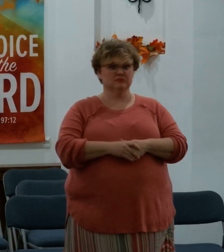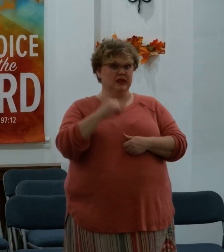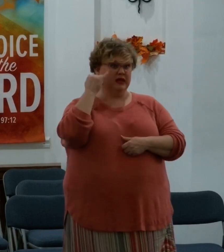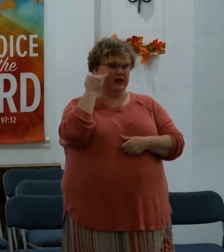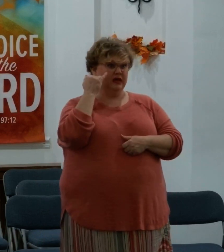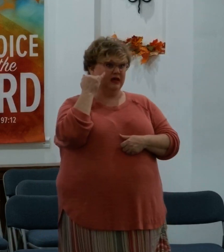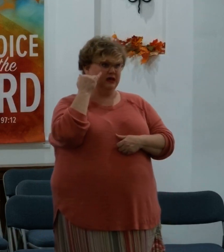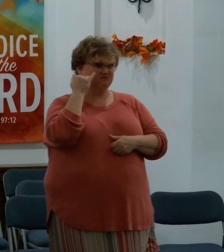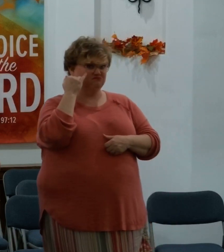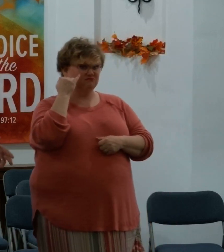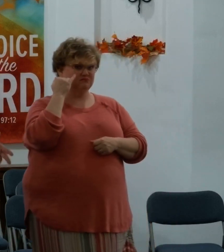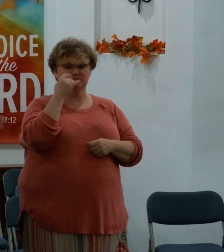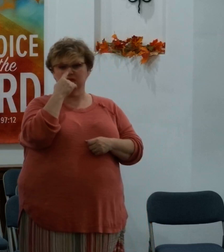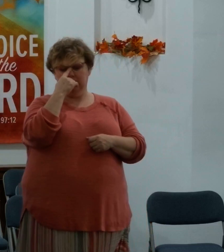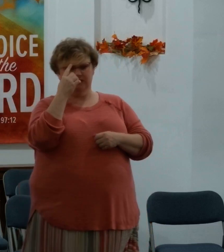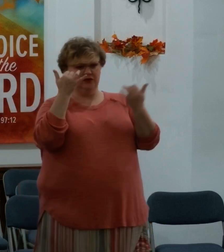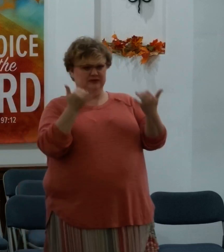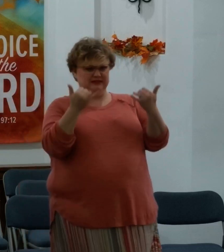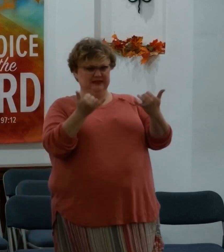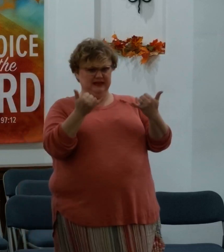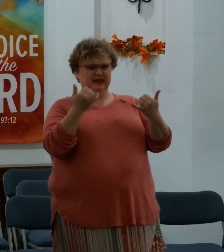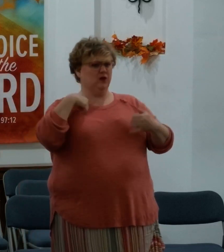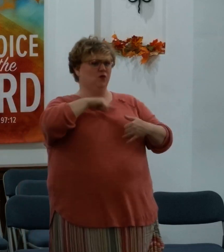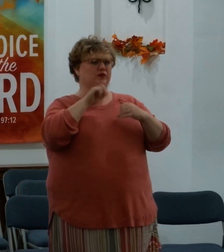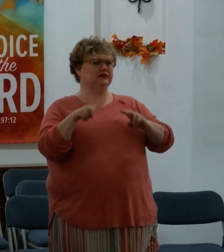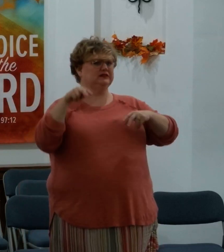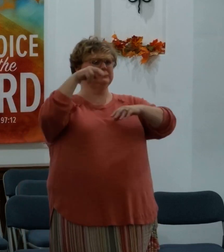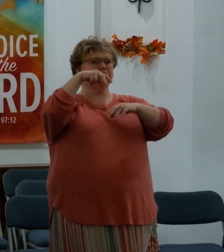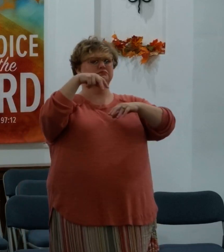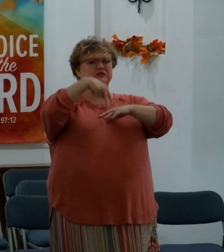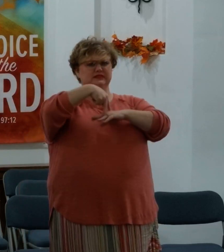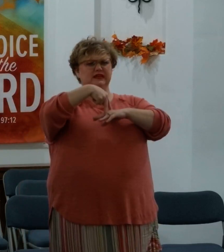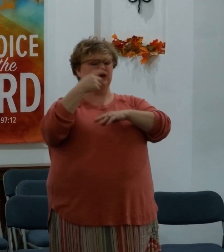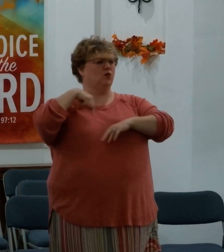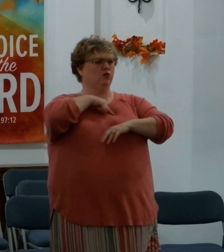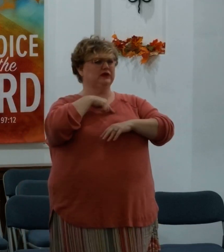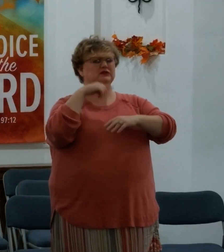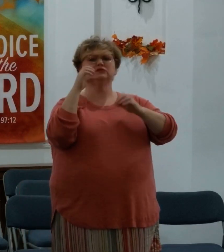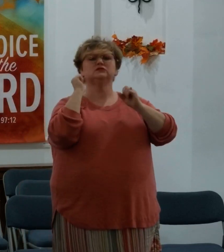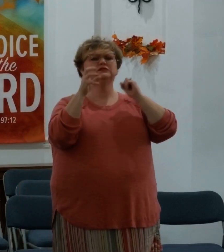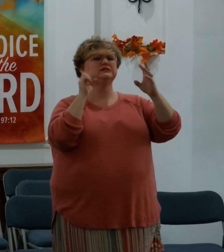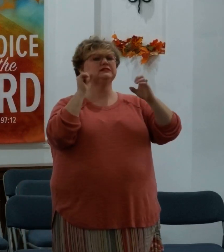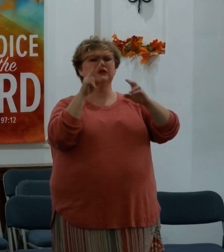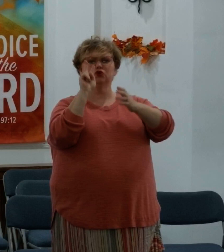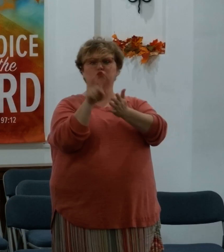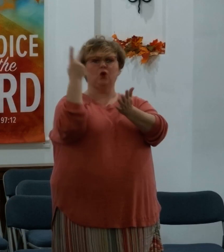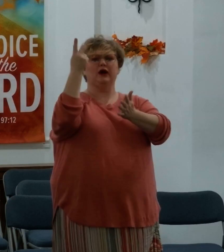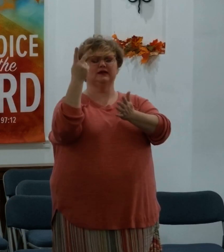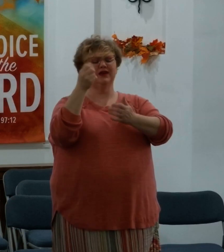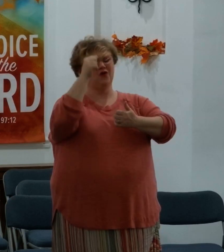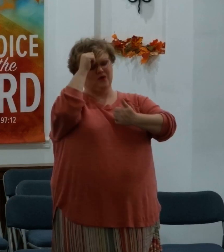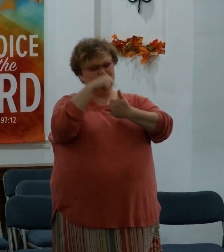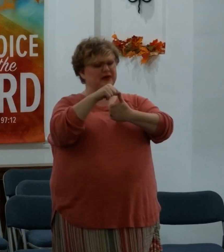eagle's wings, he does. So today as we stand together and sing this, we're going to sing it through twice and want to be reminded that God will lift us up if